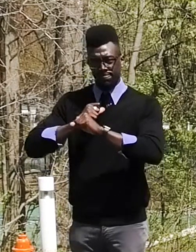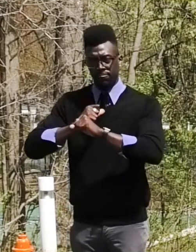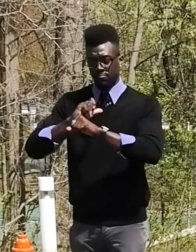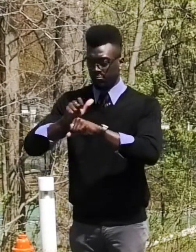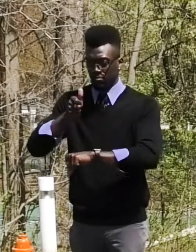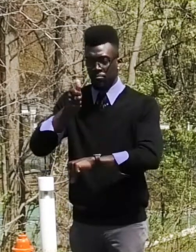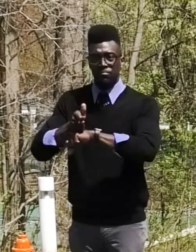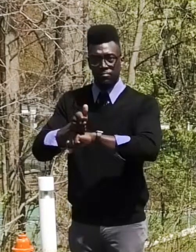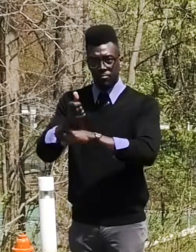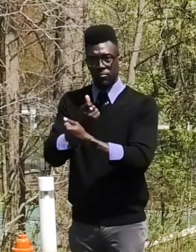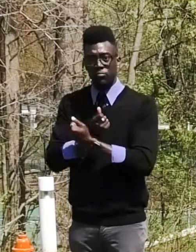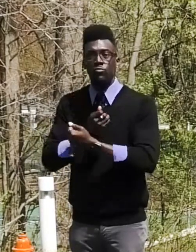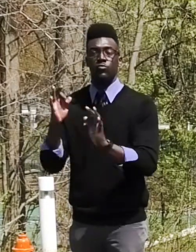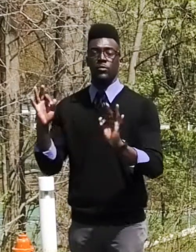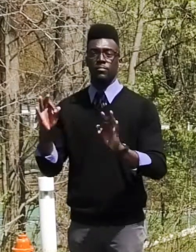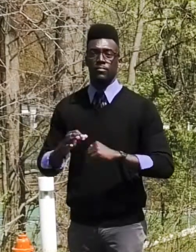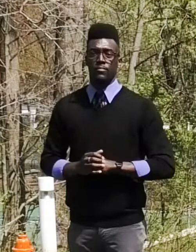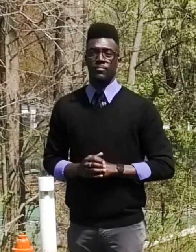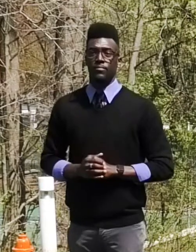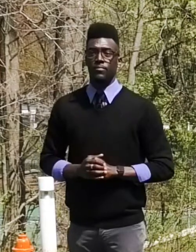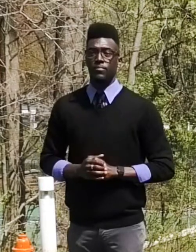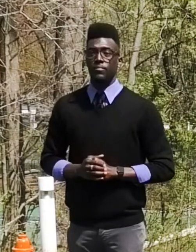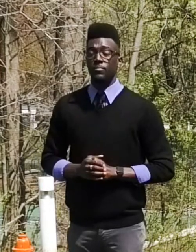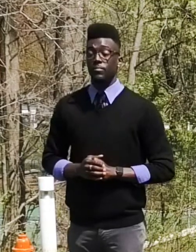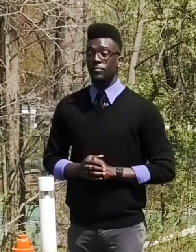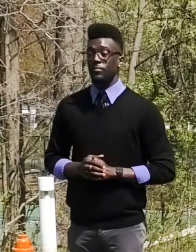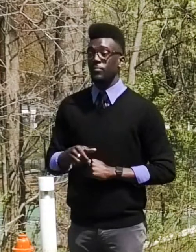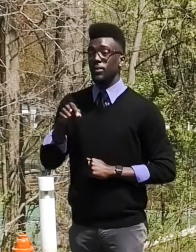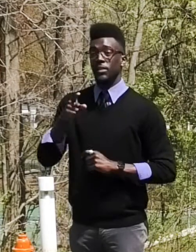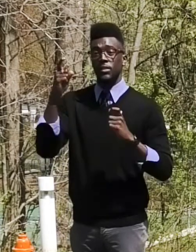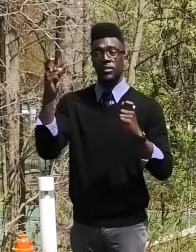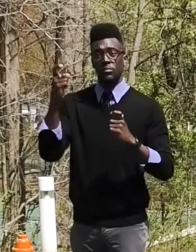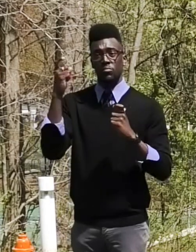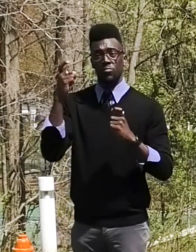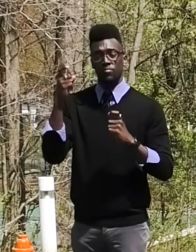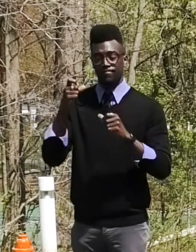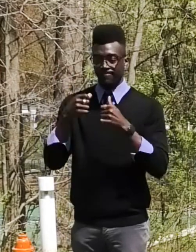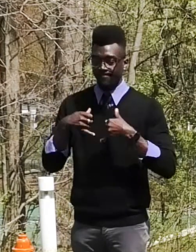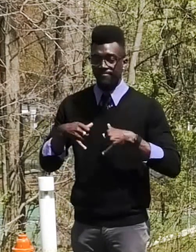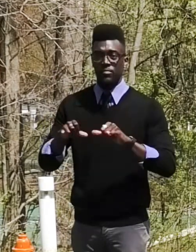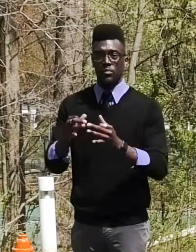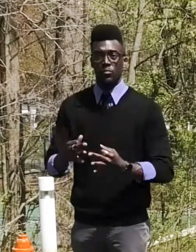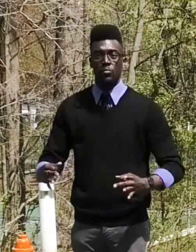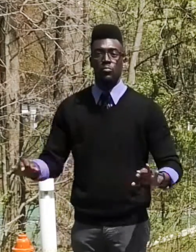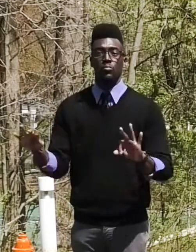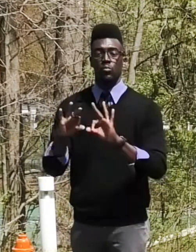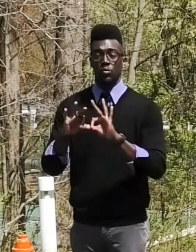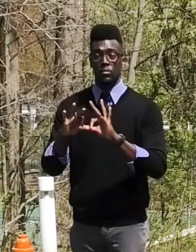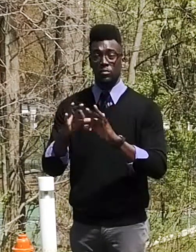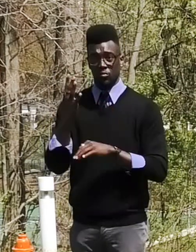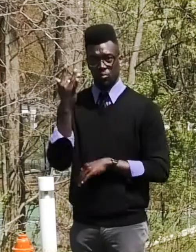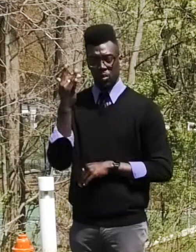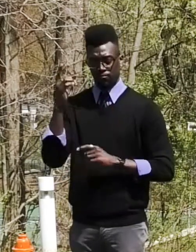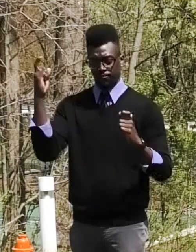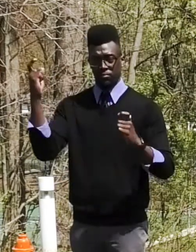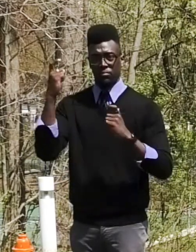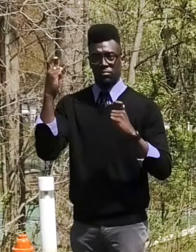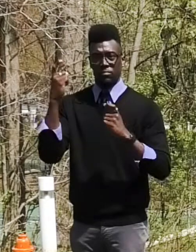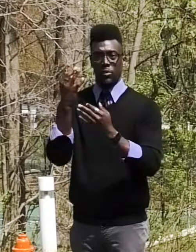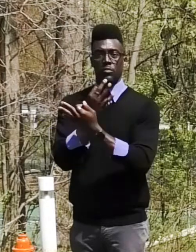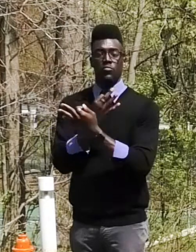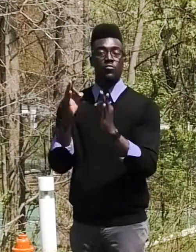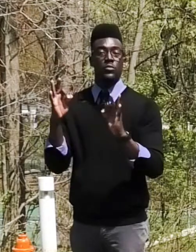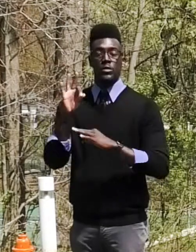set the people free. This commemoration remains important because it celebrates